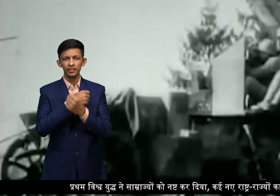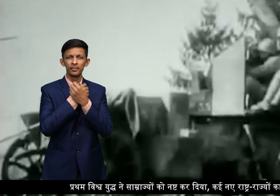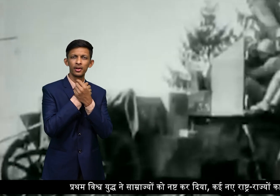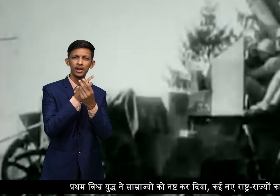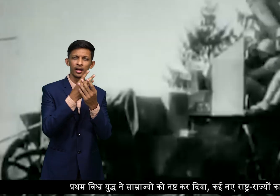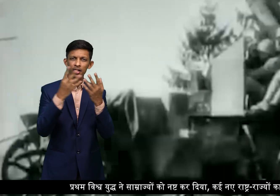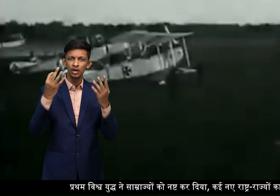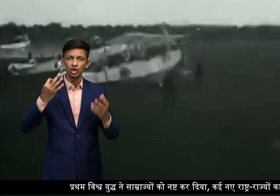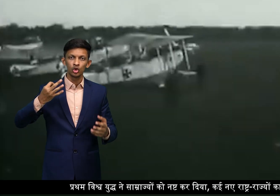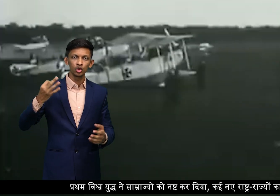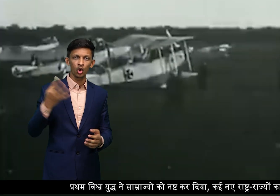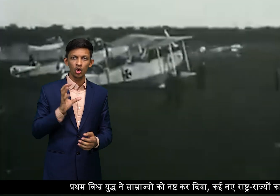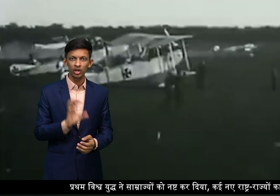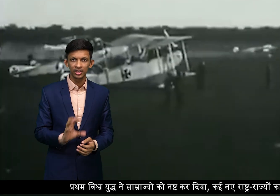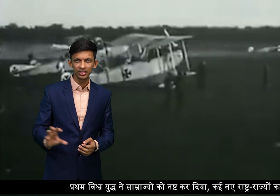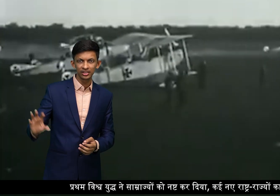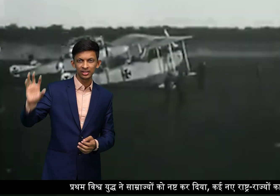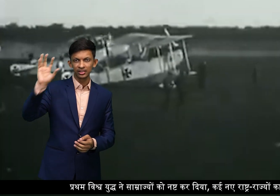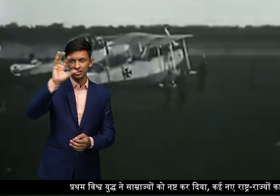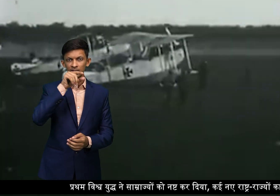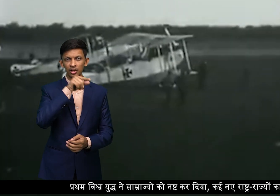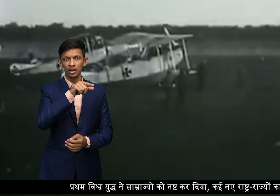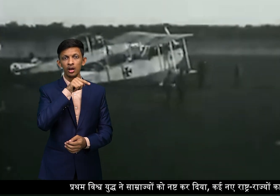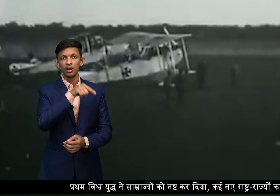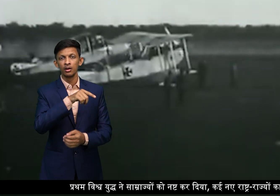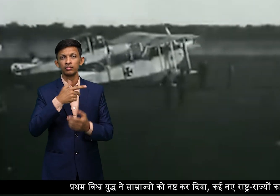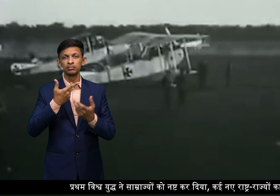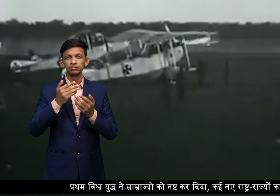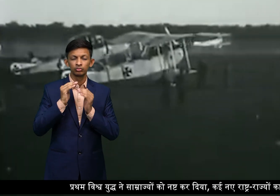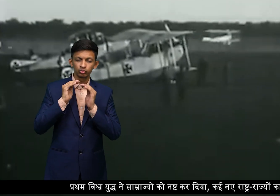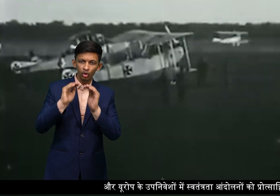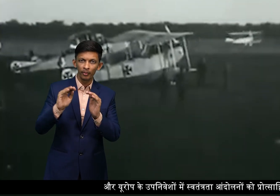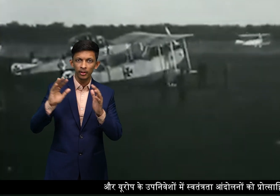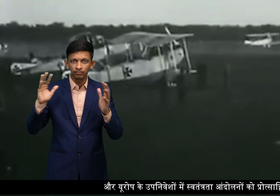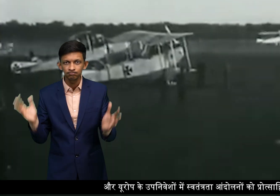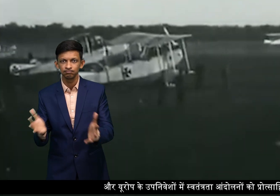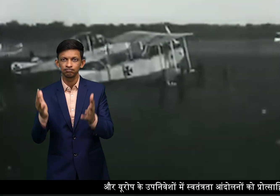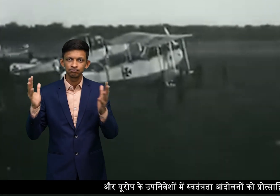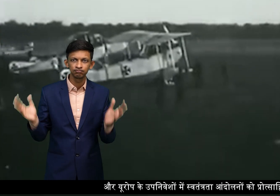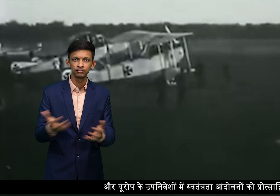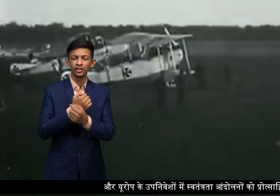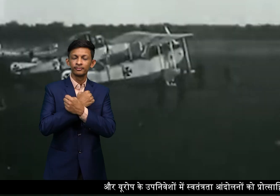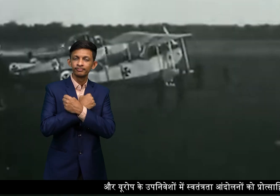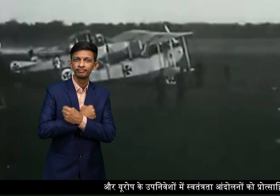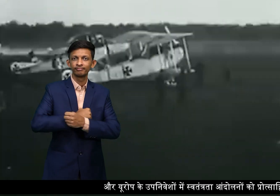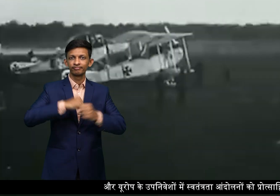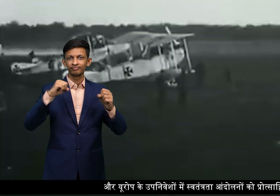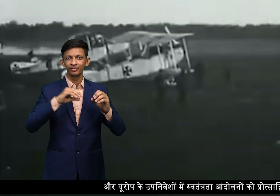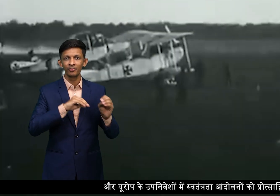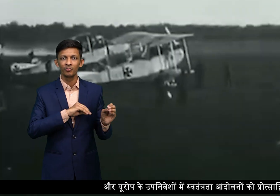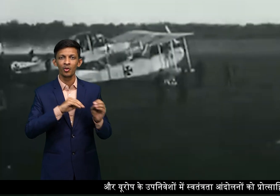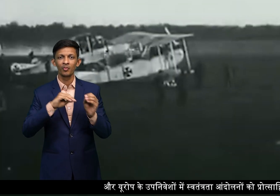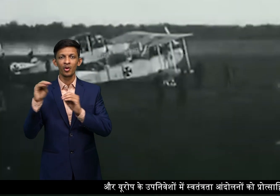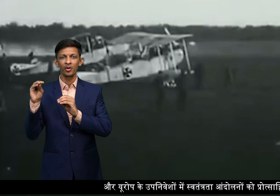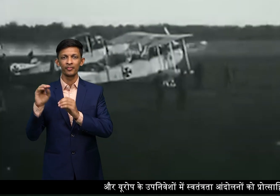created numerous new nation states, and encouraged independence